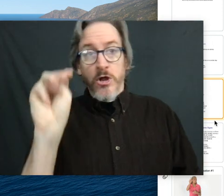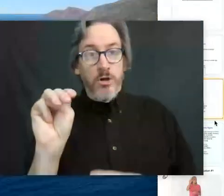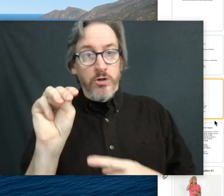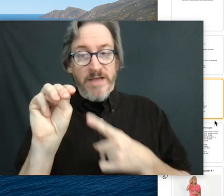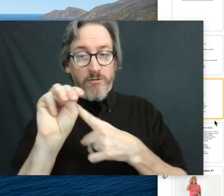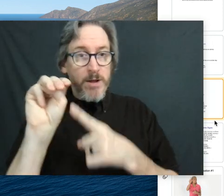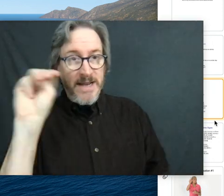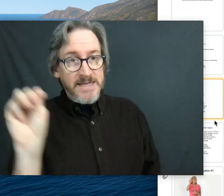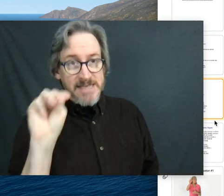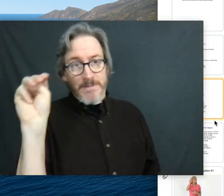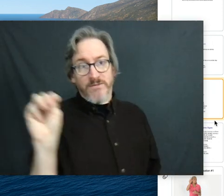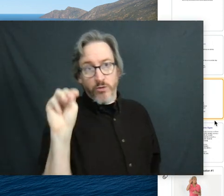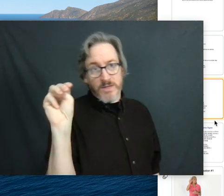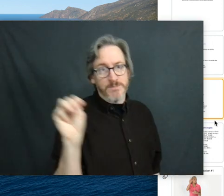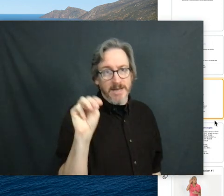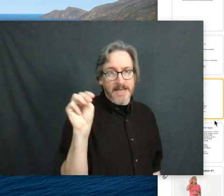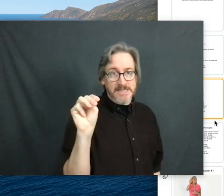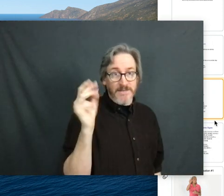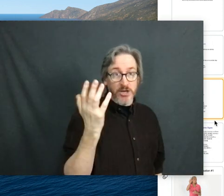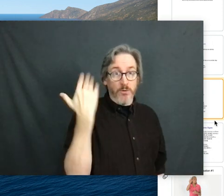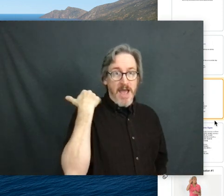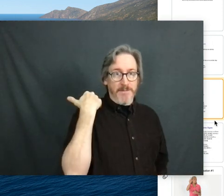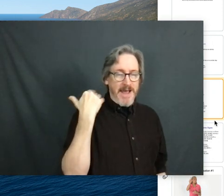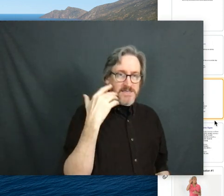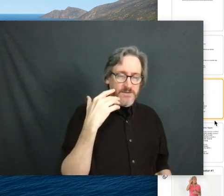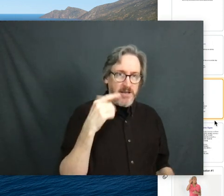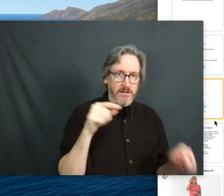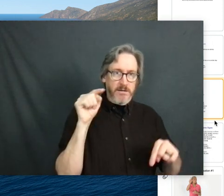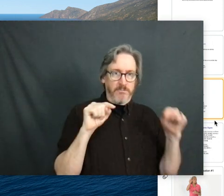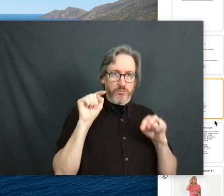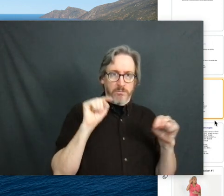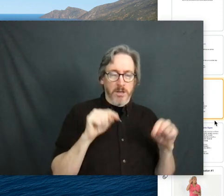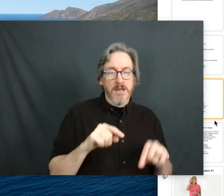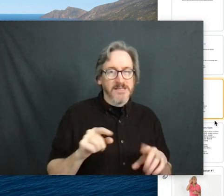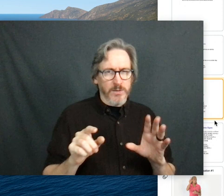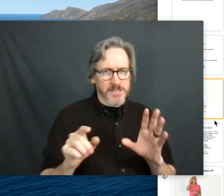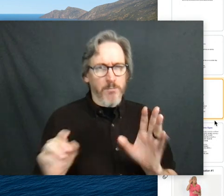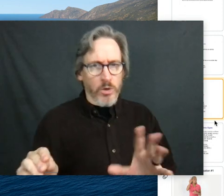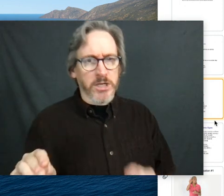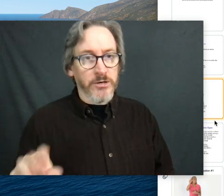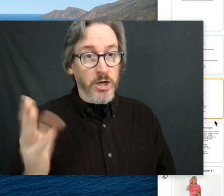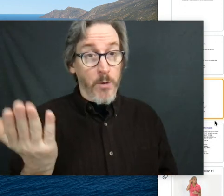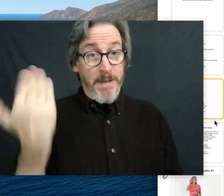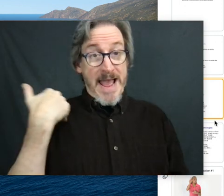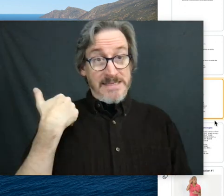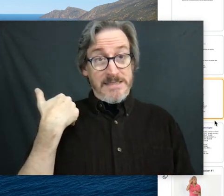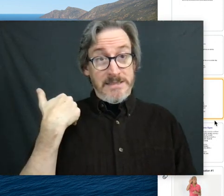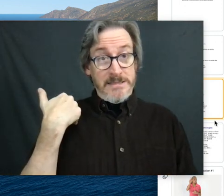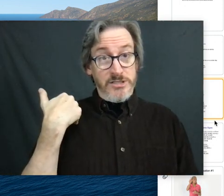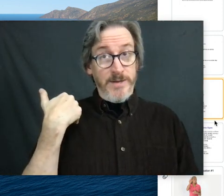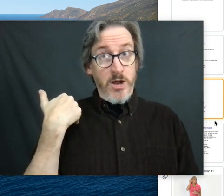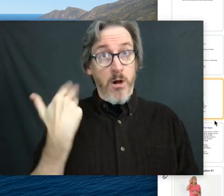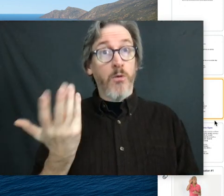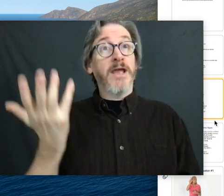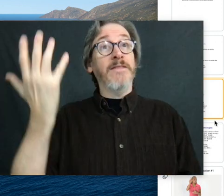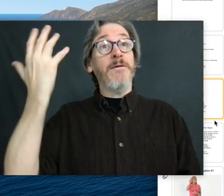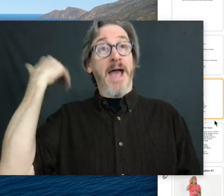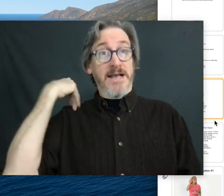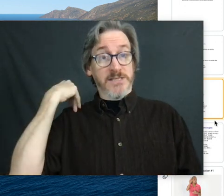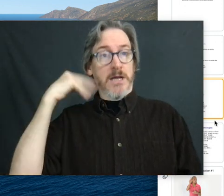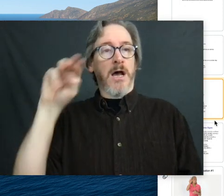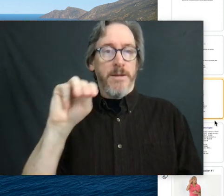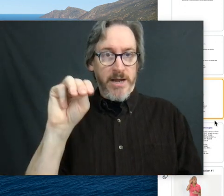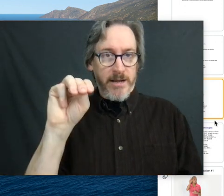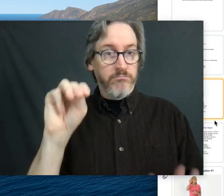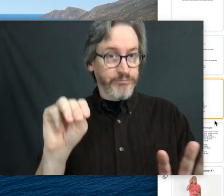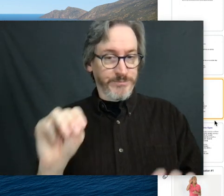then they've already made an assignment of who this Monday is, and then you add past, and then so it's more clear to go past. So we know, oh, in the